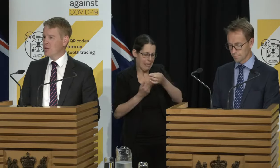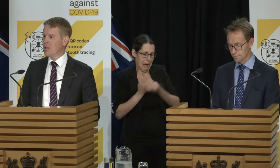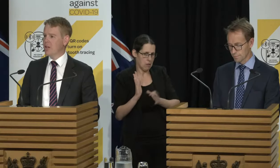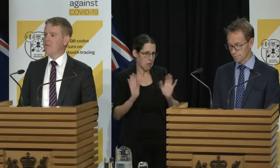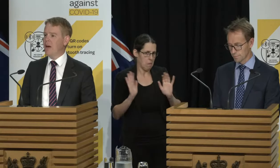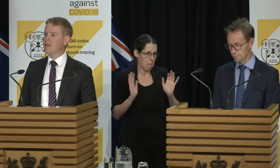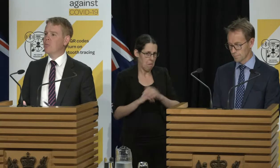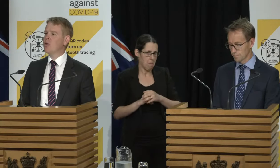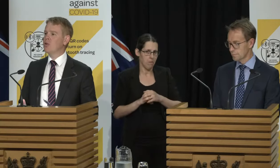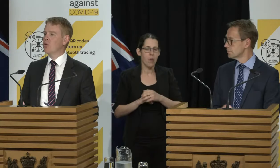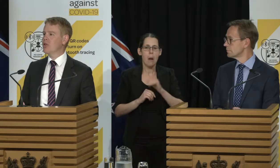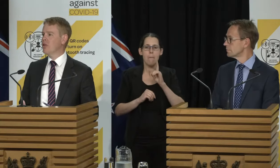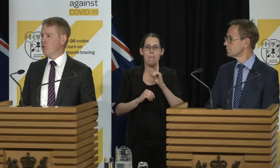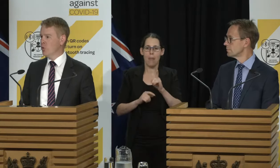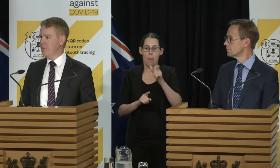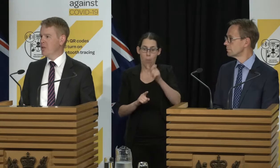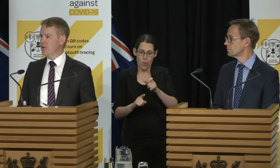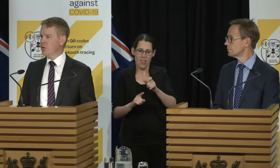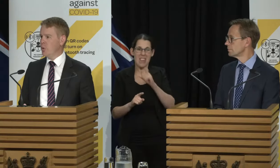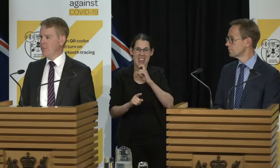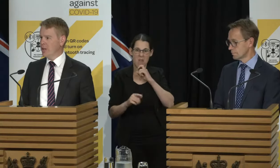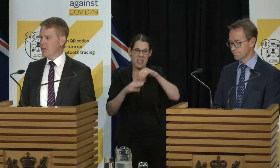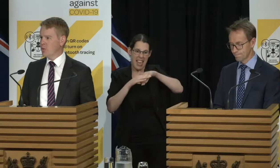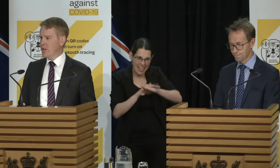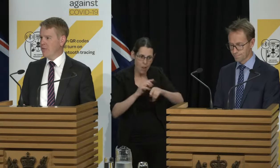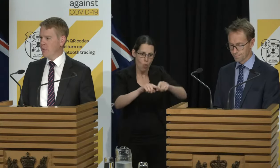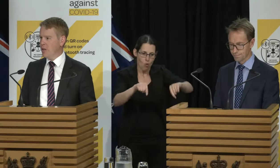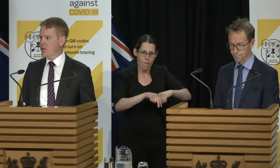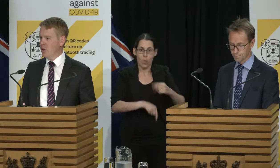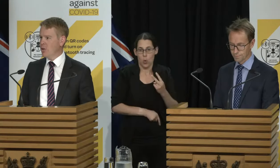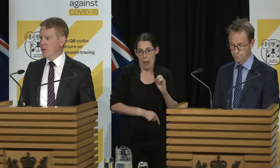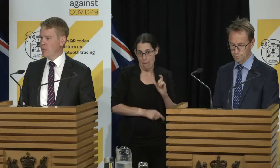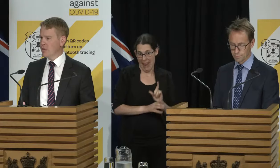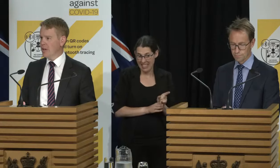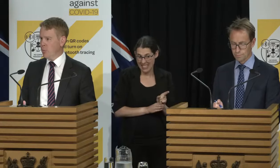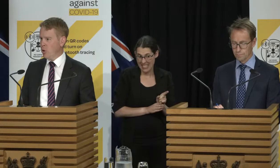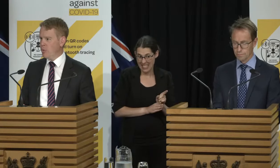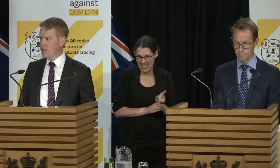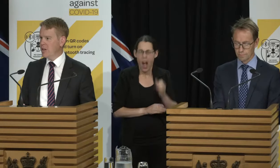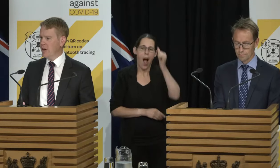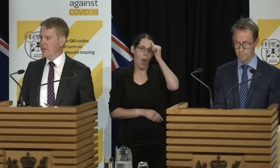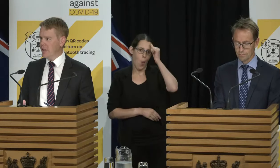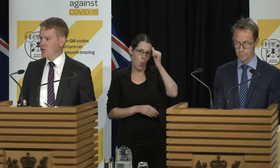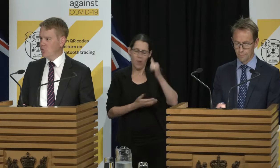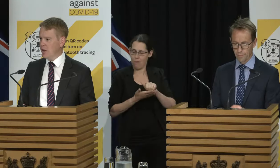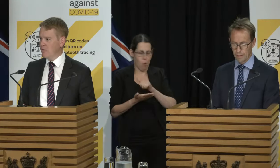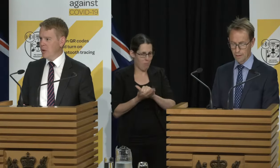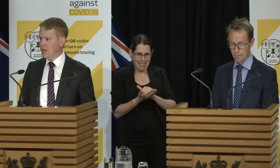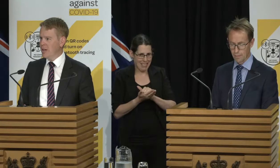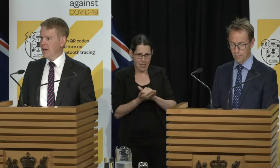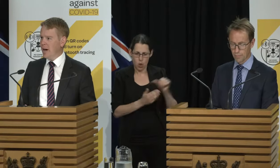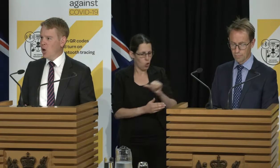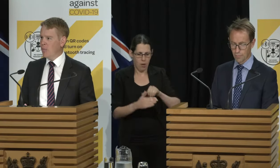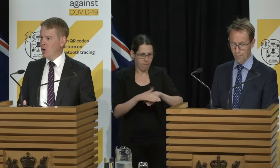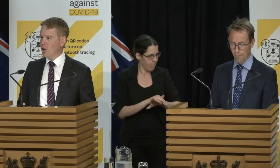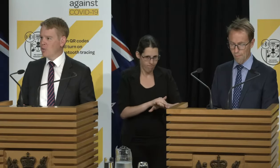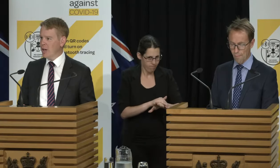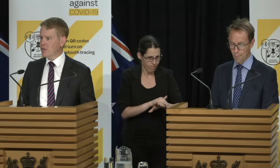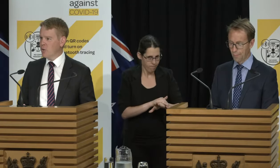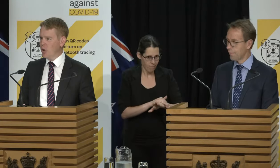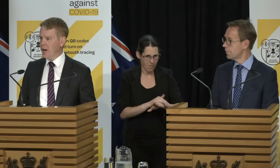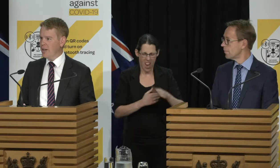those notes. The fact that the person was in the room for 20 minutes was enough for me to know that that was inappropriate and that they shouldn't have been. I'm